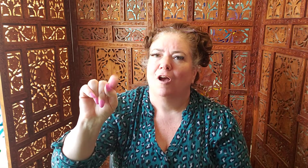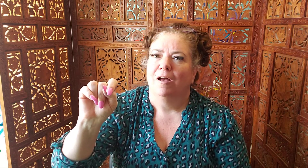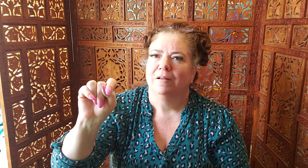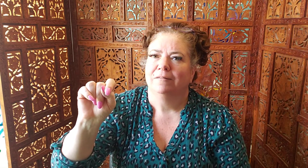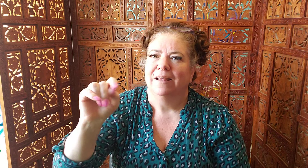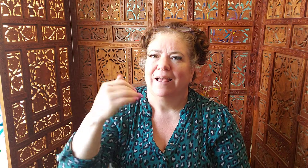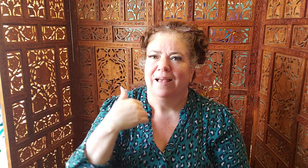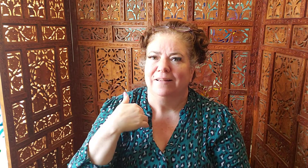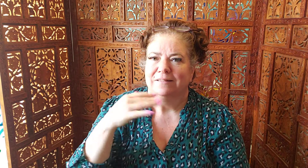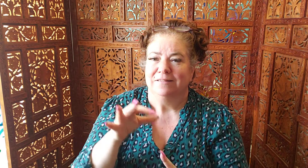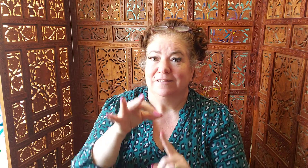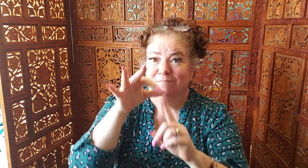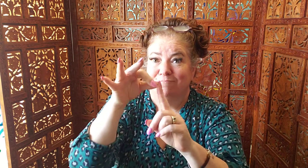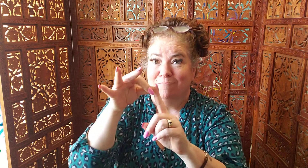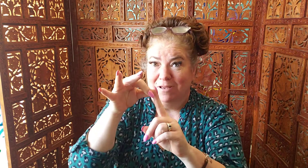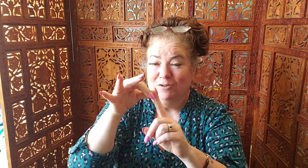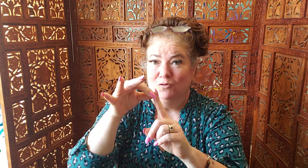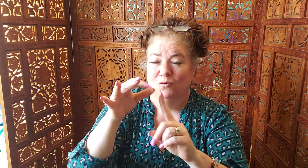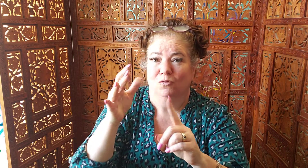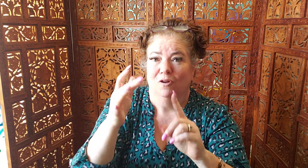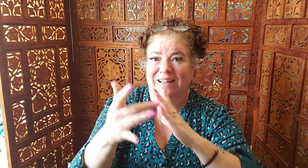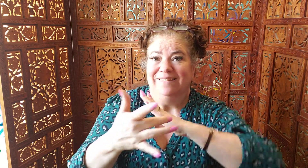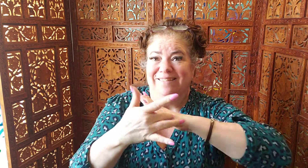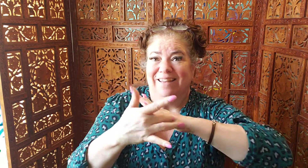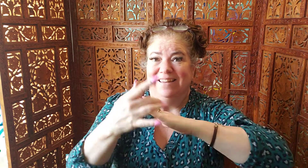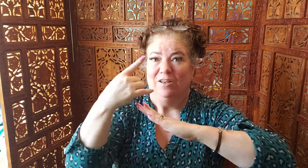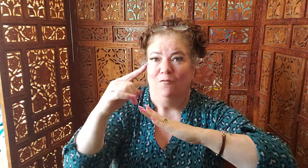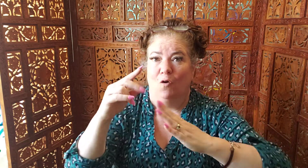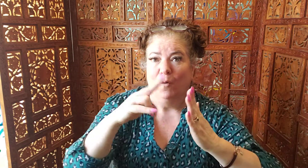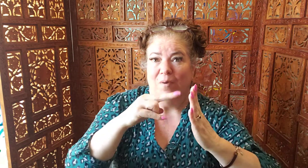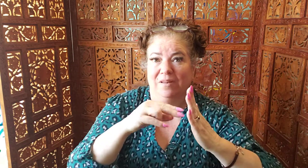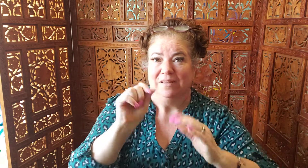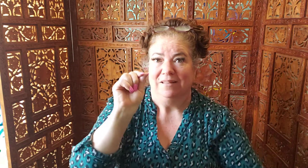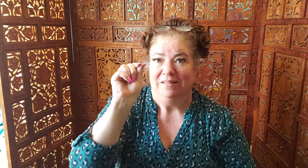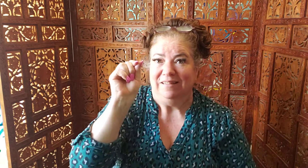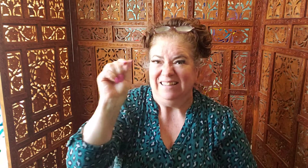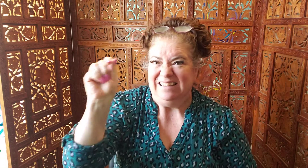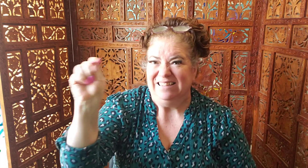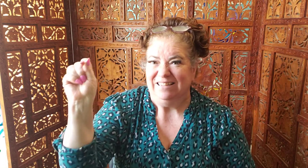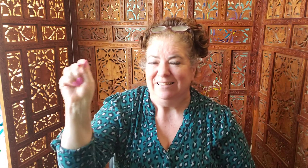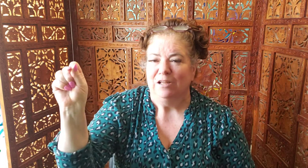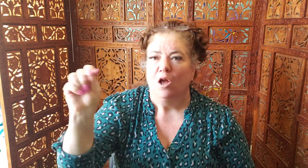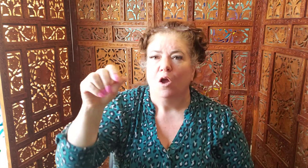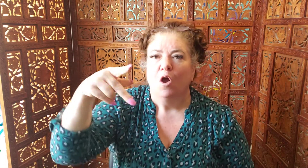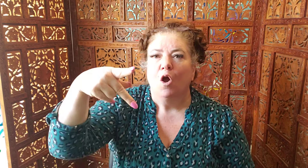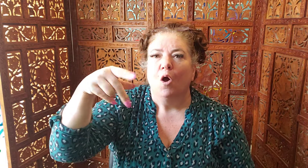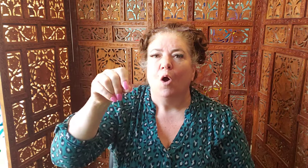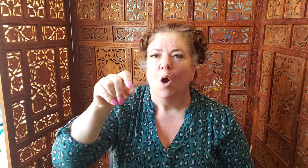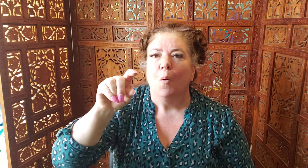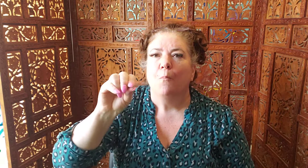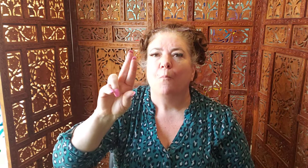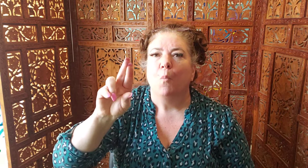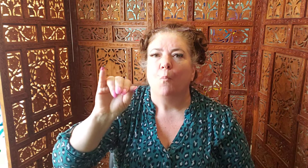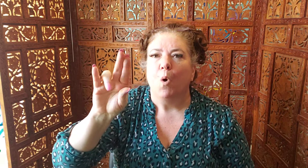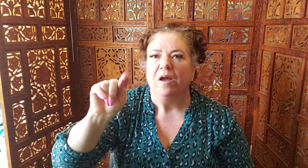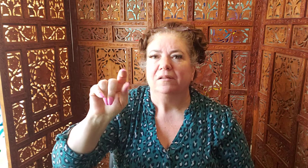the painter Georges Seurat. It was a passion for his art. At the same time, it really was a Broadway musical about how